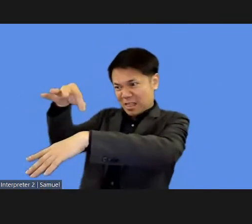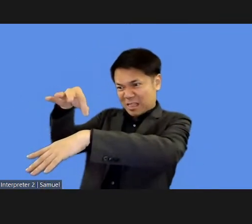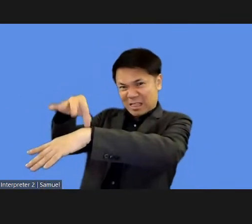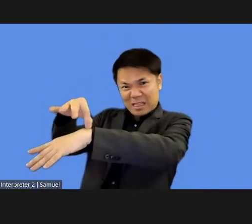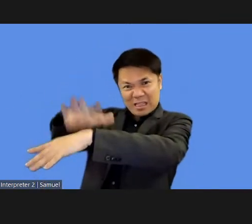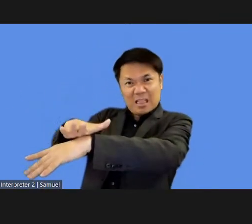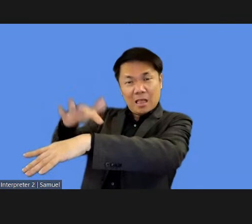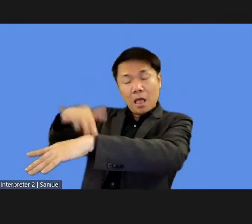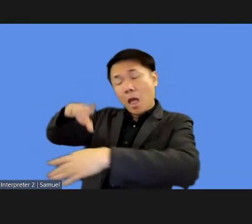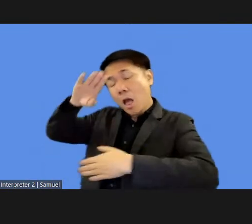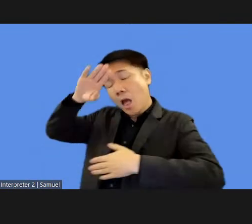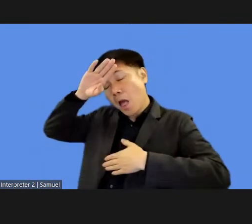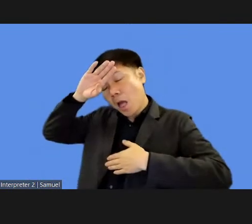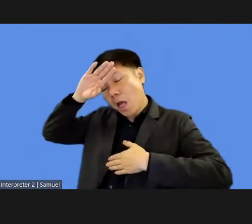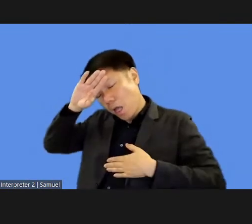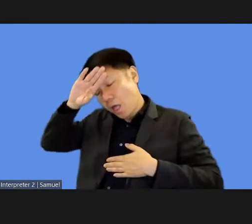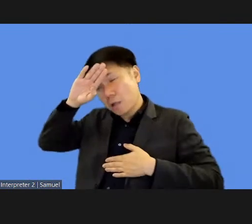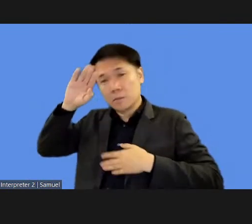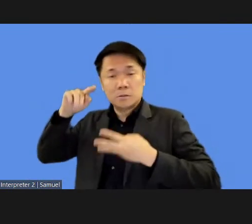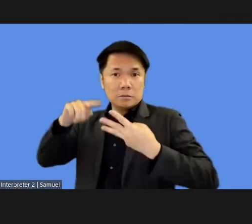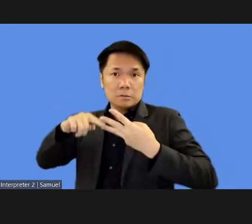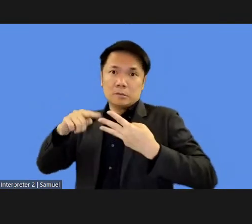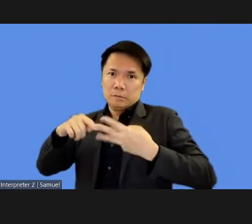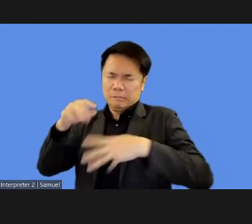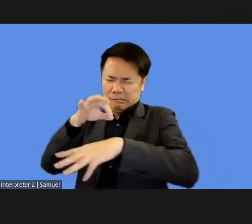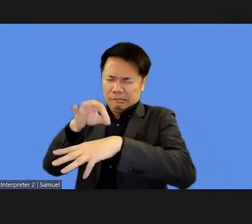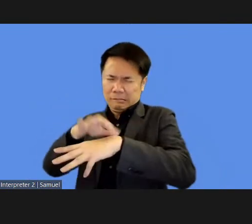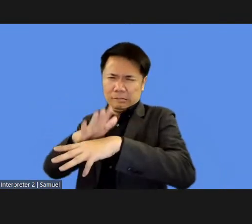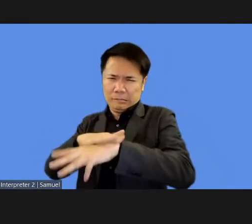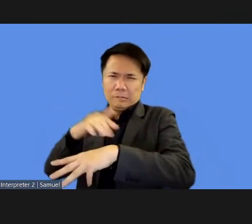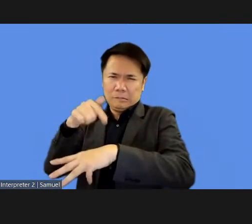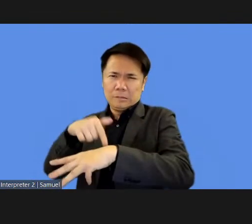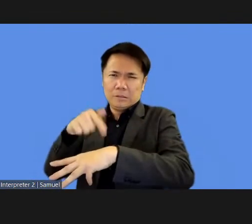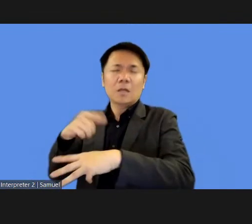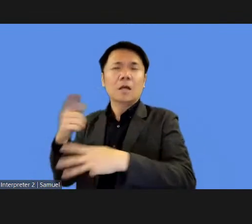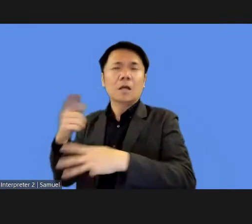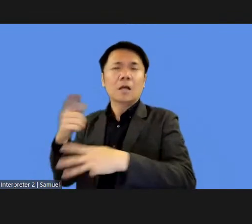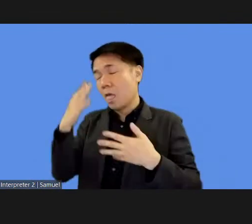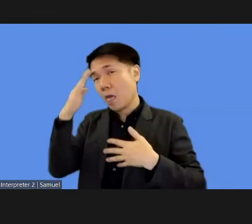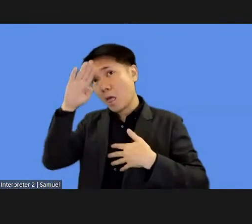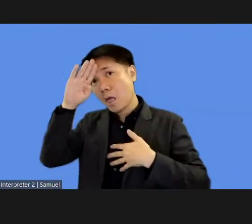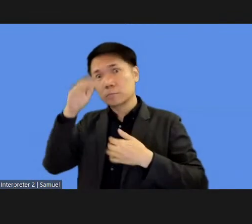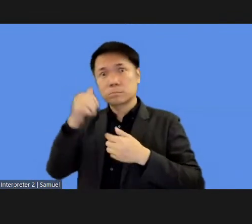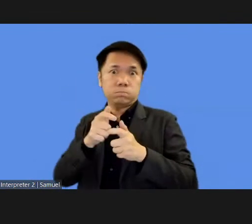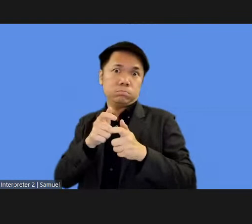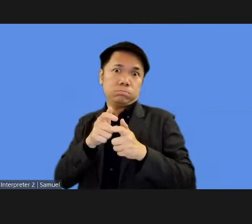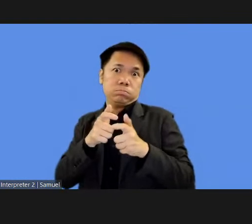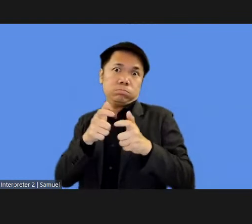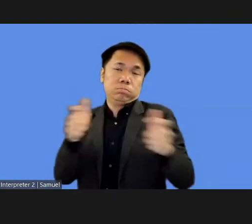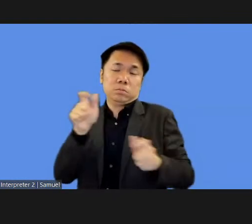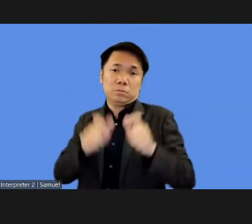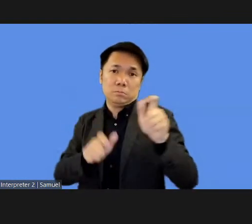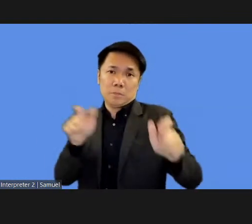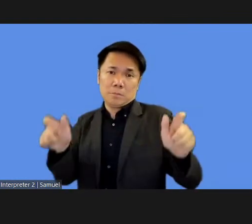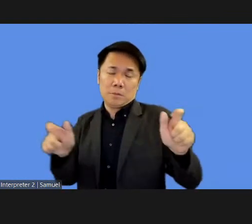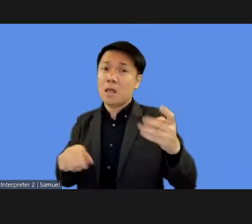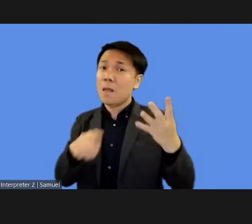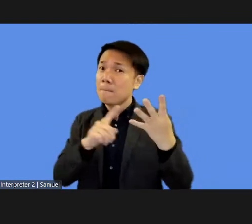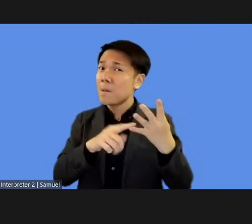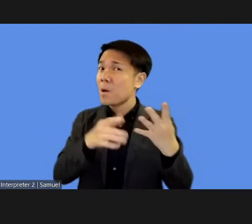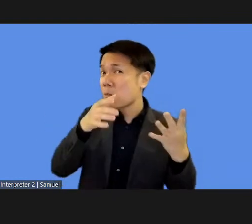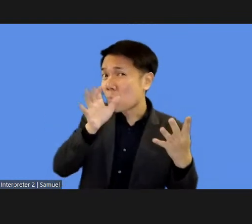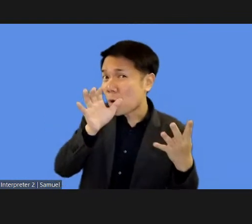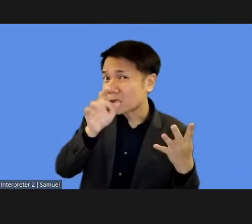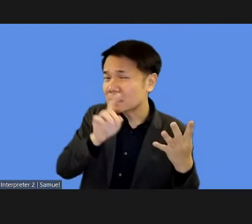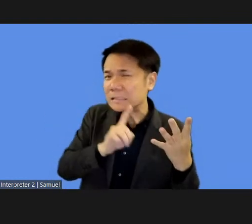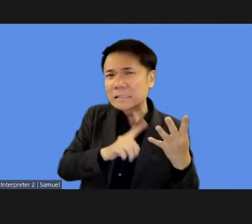also have the lack of clean water. Africa is highly resourceful, but those resources are not enjoyed by the